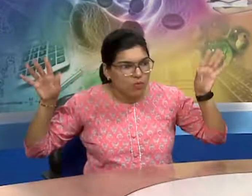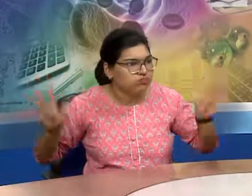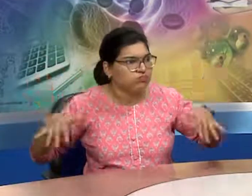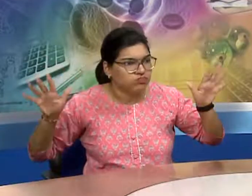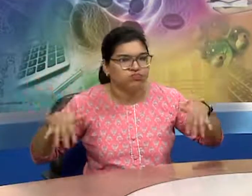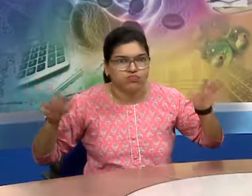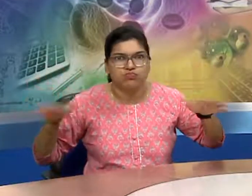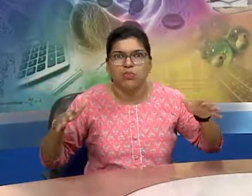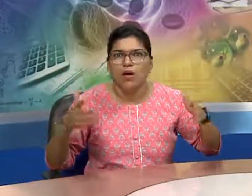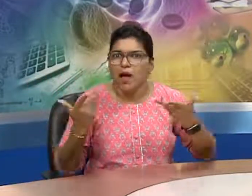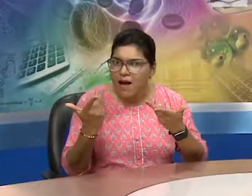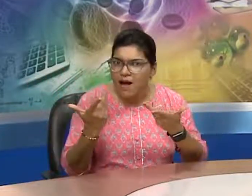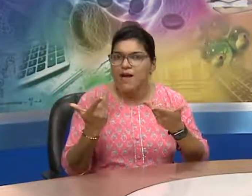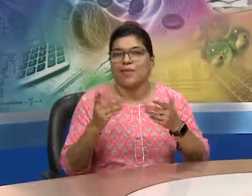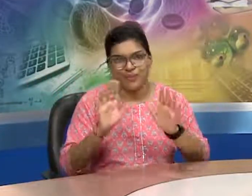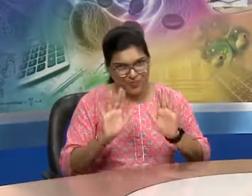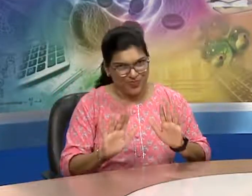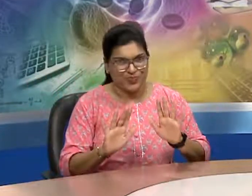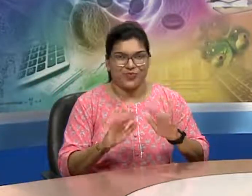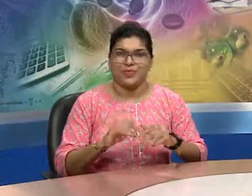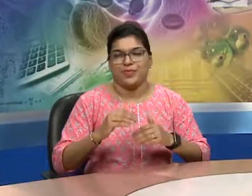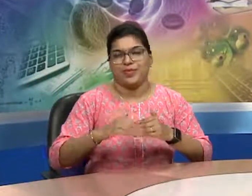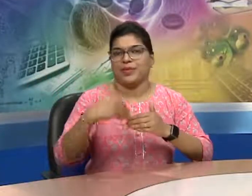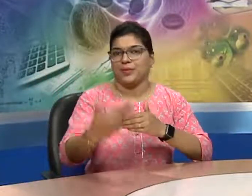and wings in birds.